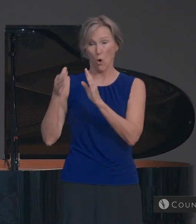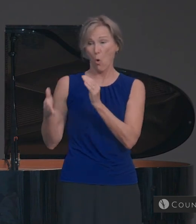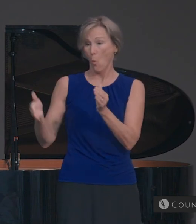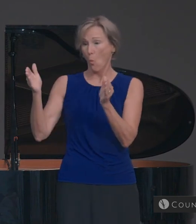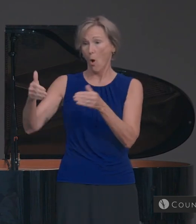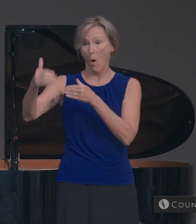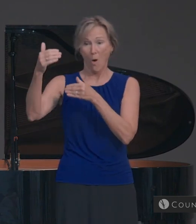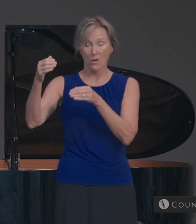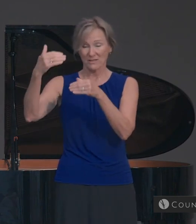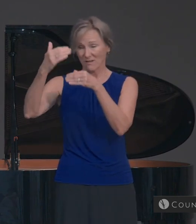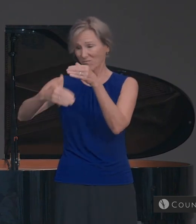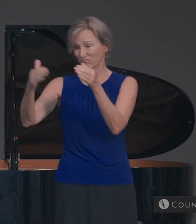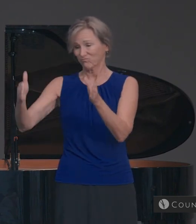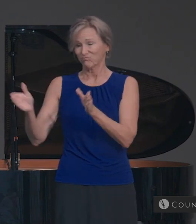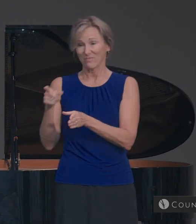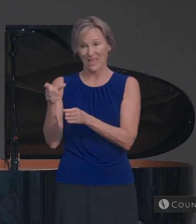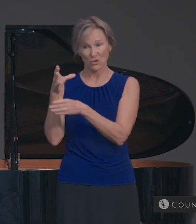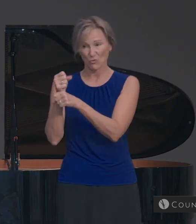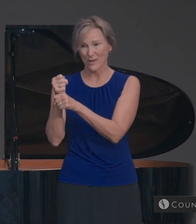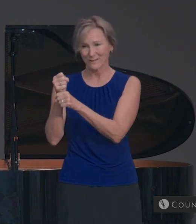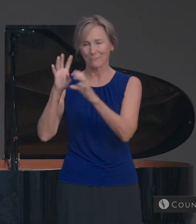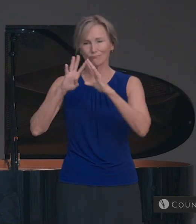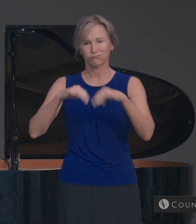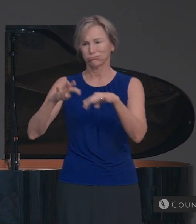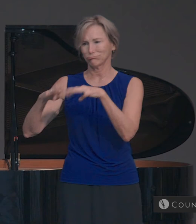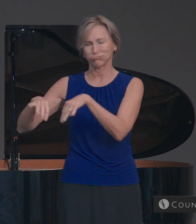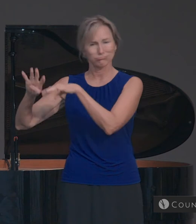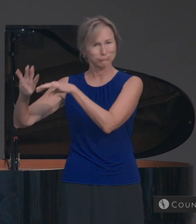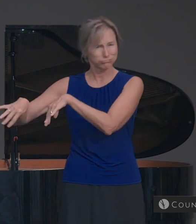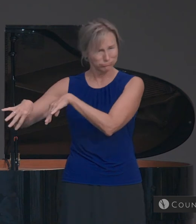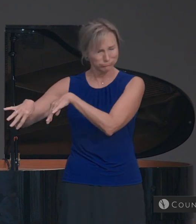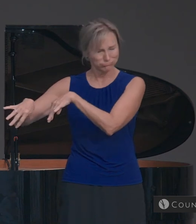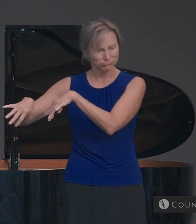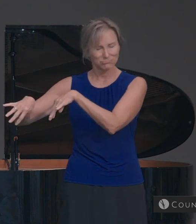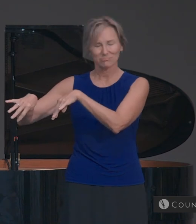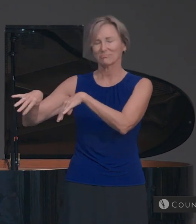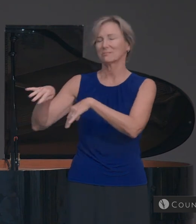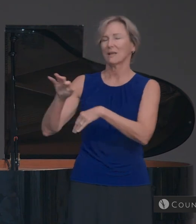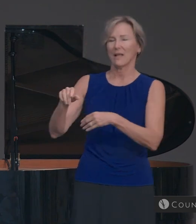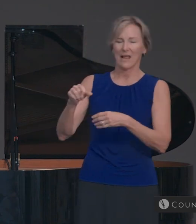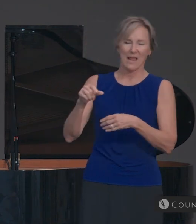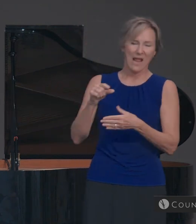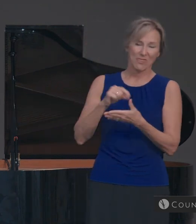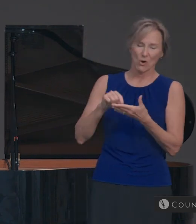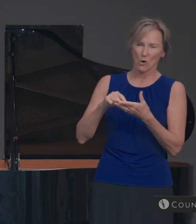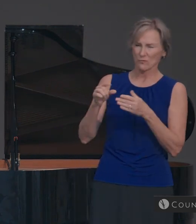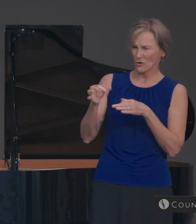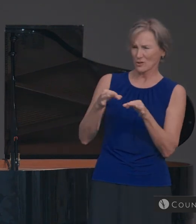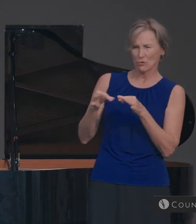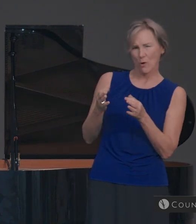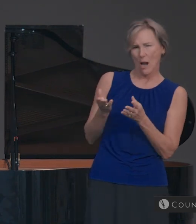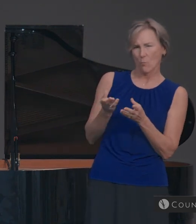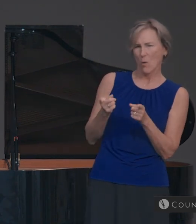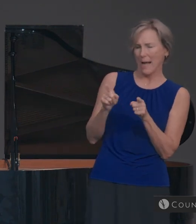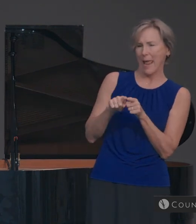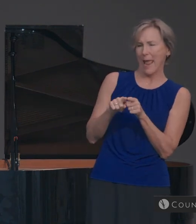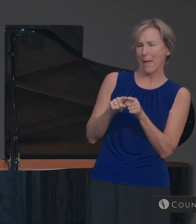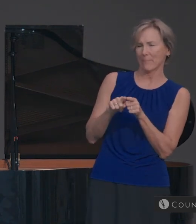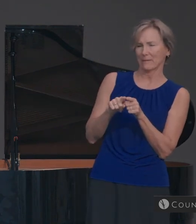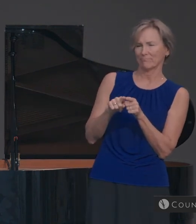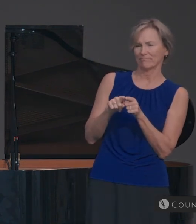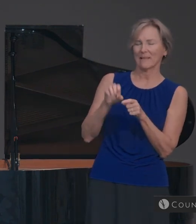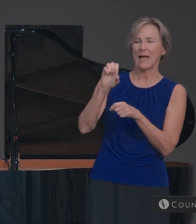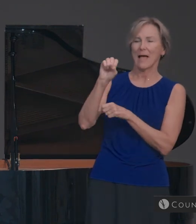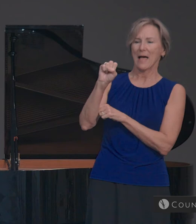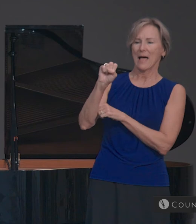trusted come down. He goes on in those verses to describe what would happen, describe what a siege looked like and